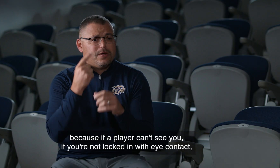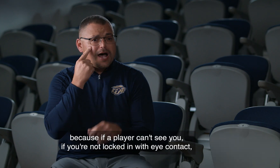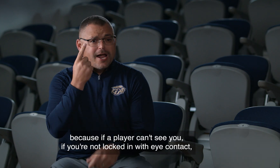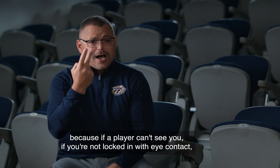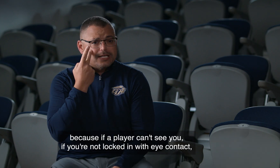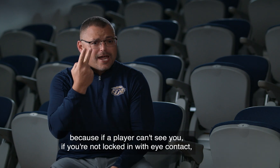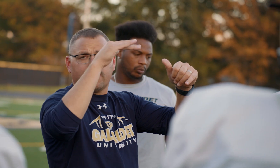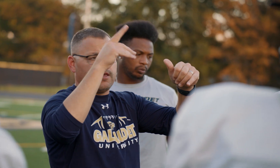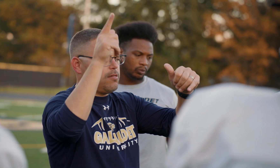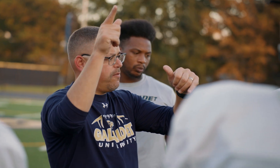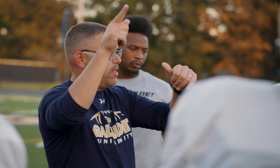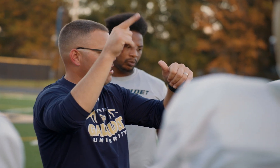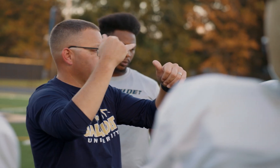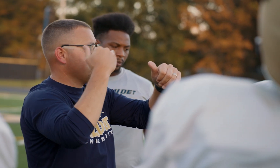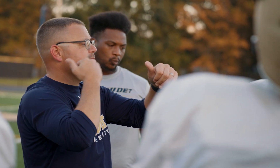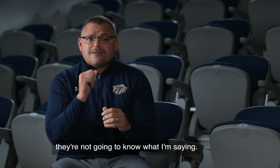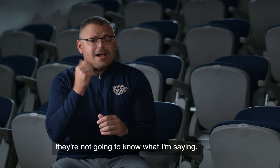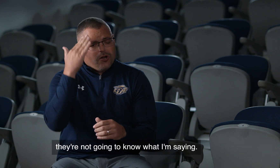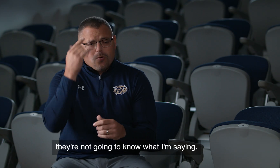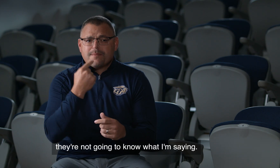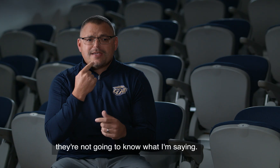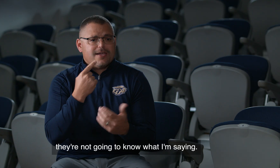with eye contact, they're not gonna know what I'm saying.